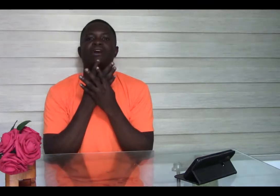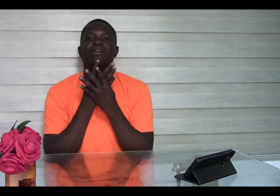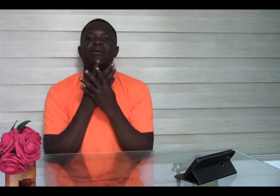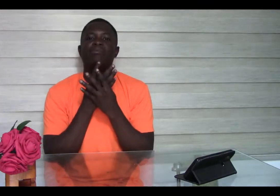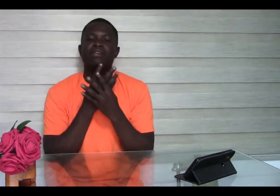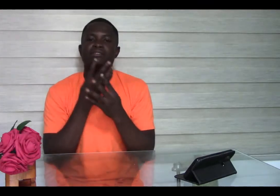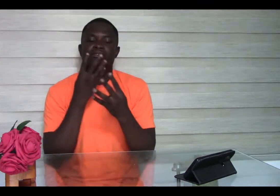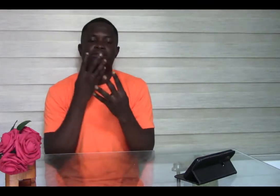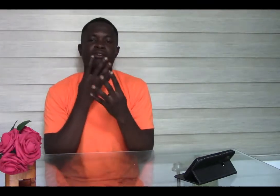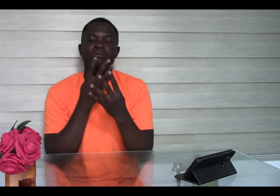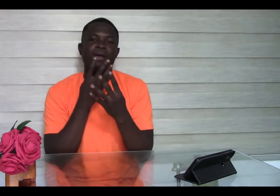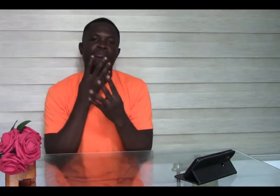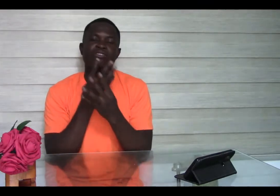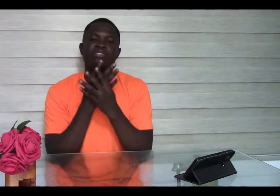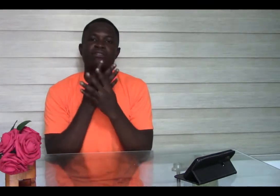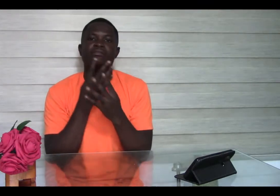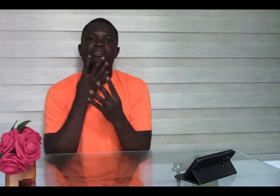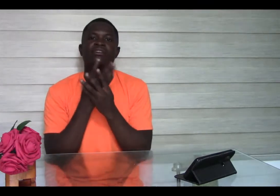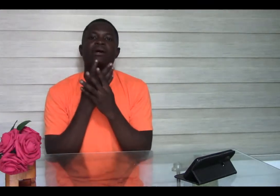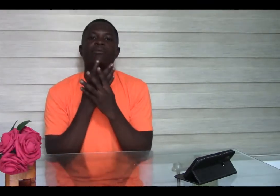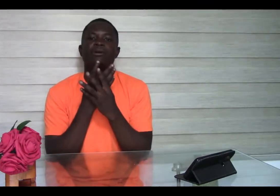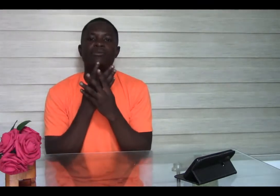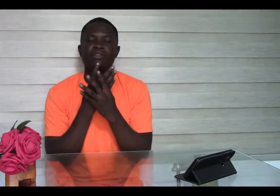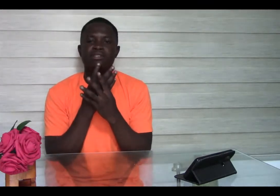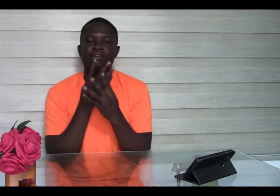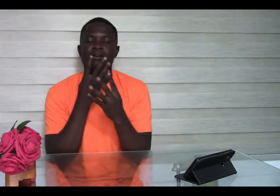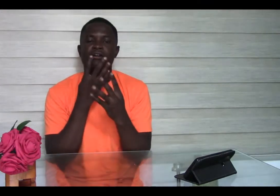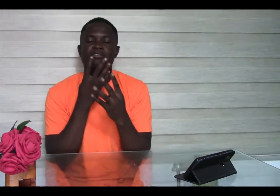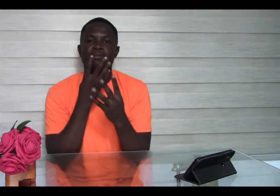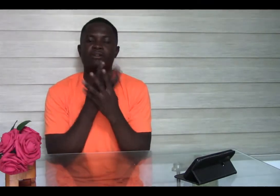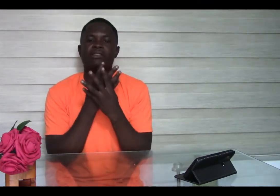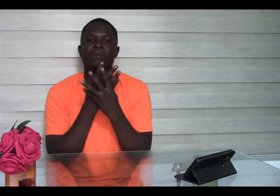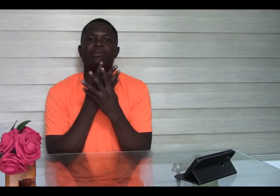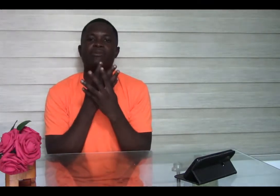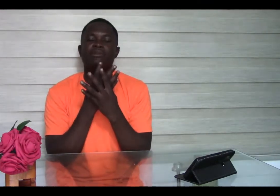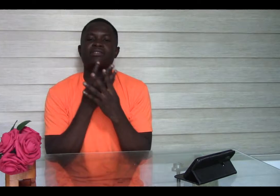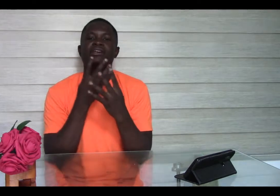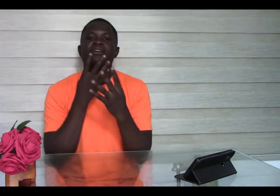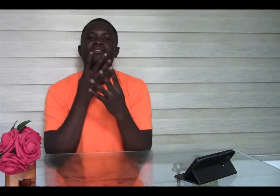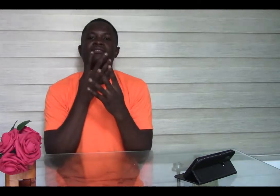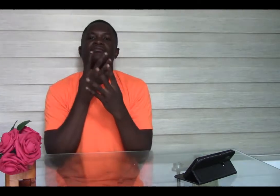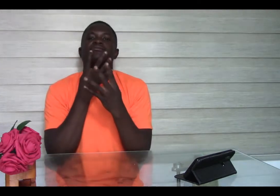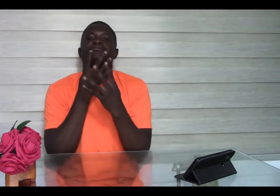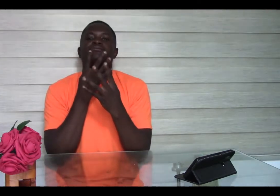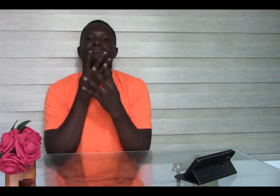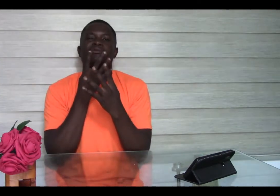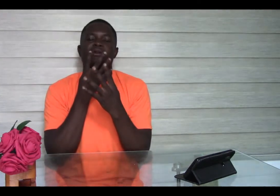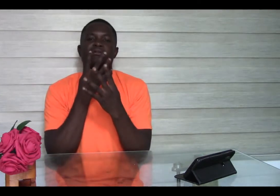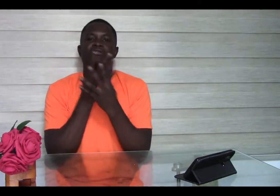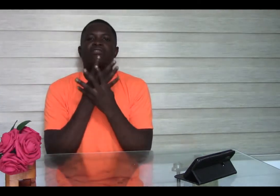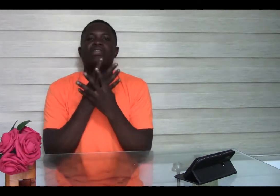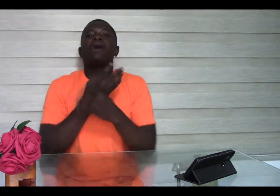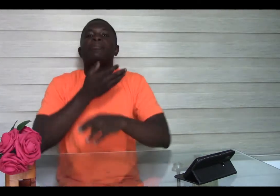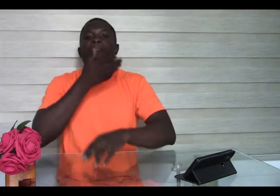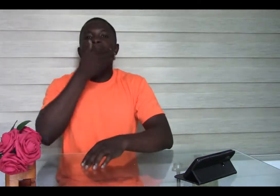a place. Or it could be a prison, to be locked up in a prison or to be locked up in a place. So we're locked up